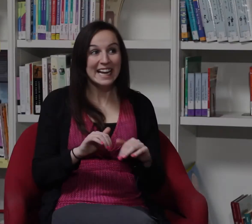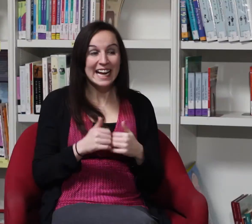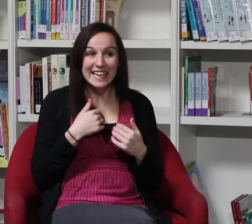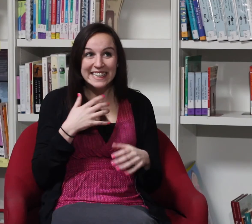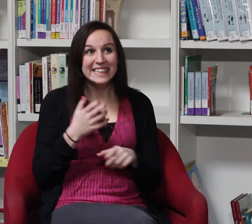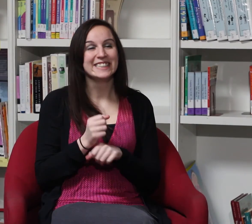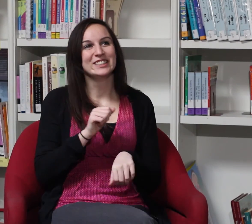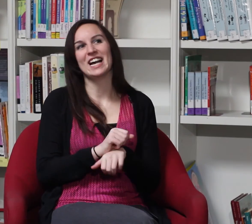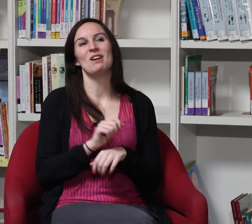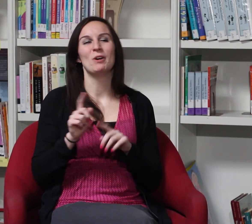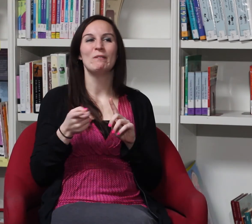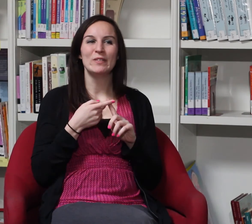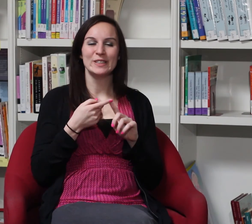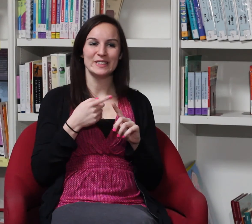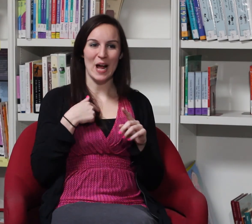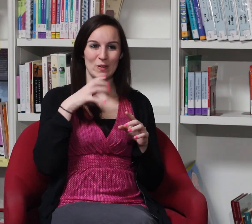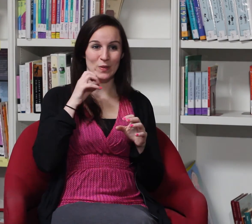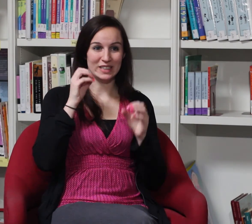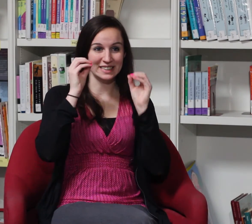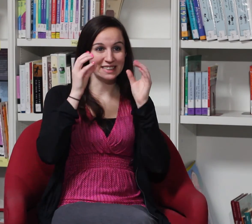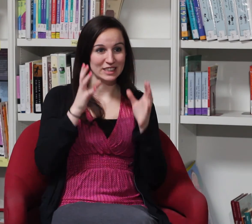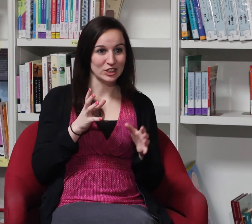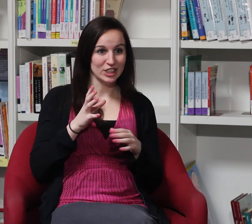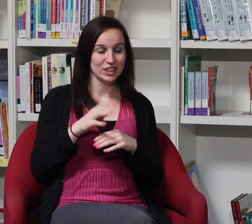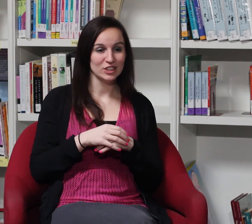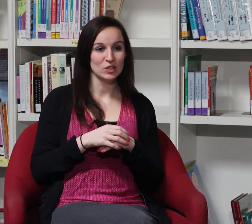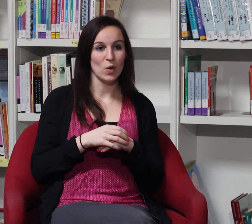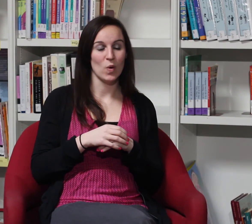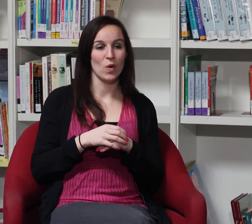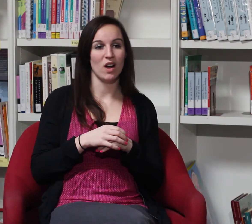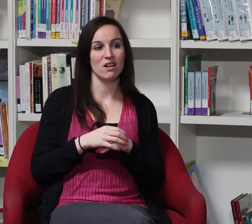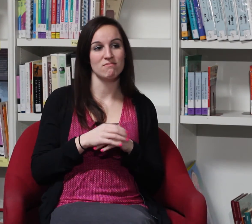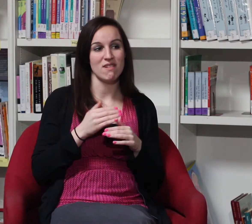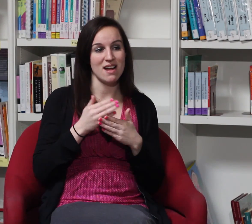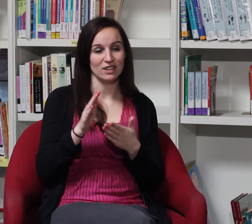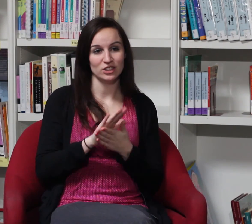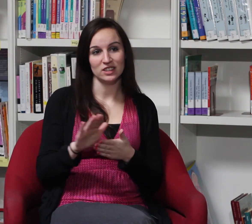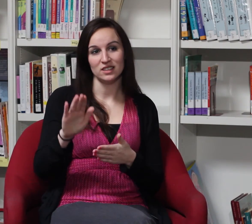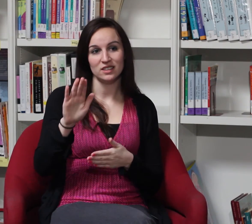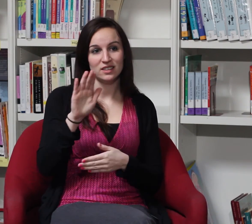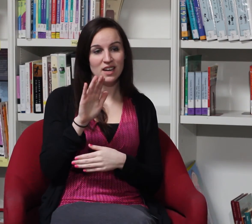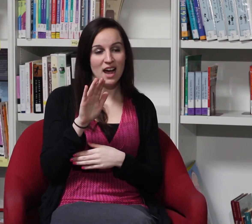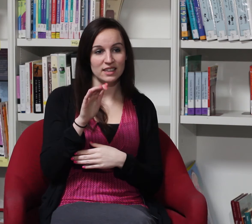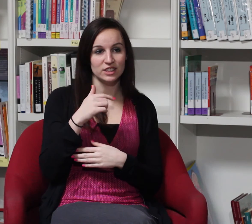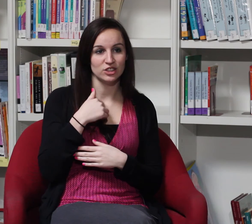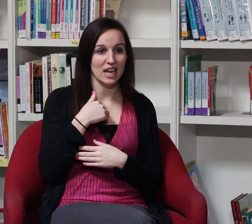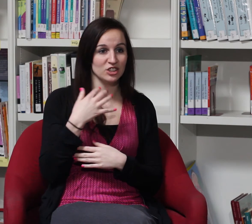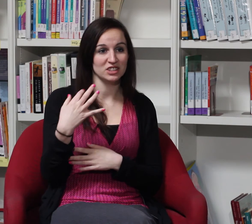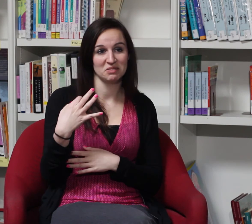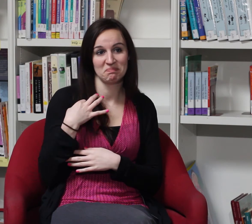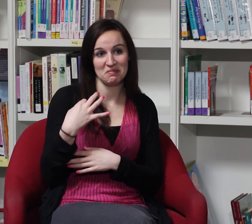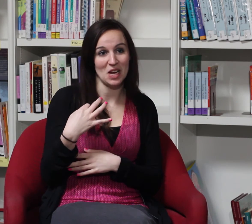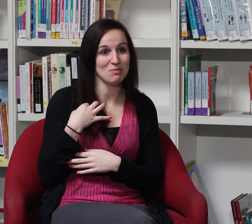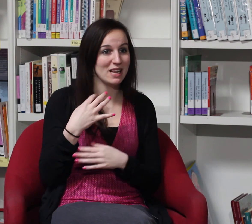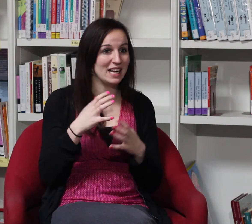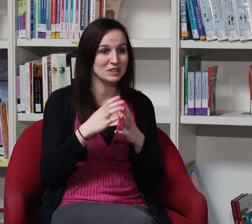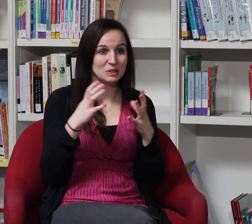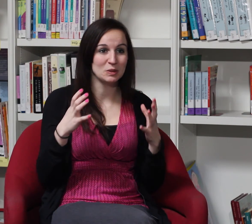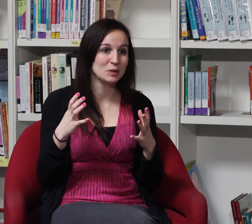How did I get a job? Well, first I was a teacher, so after college I just applied to